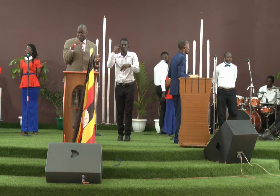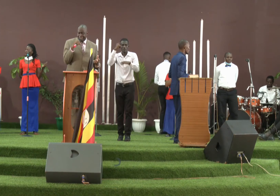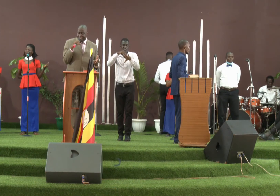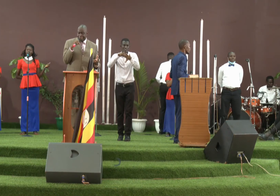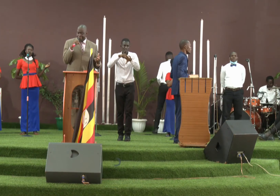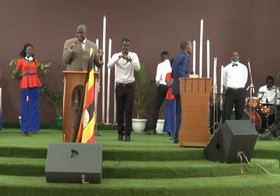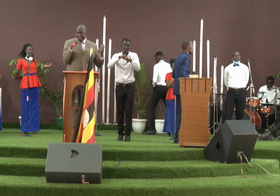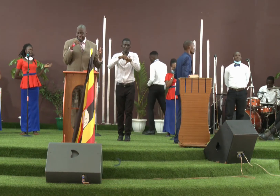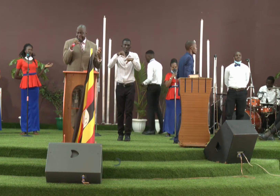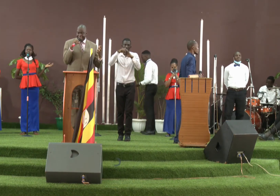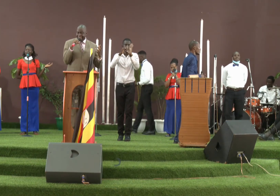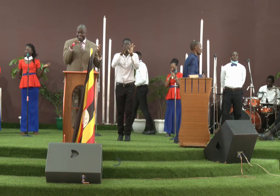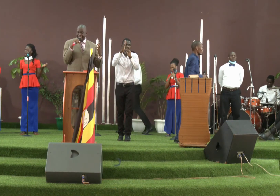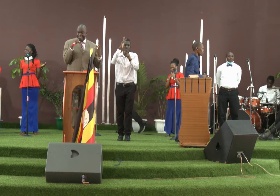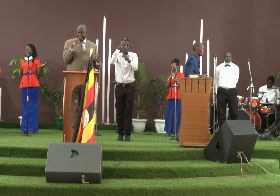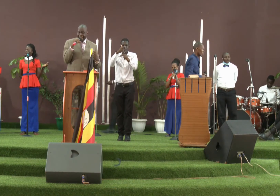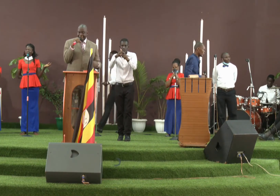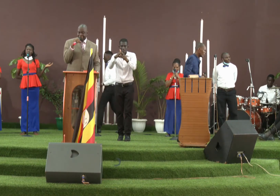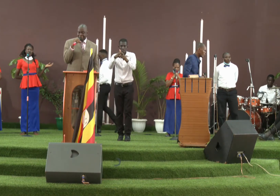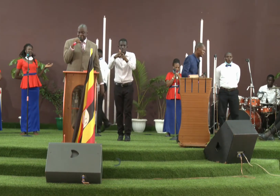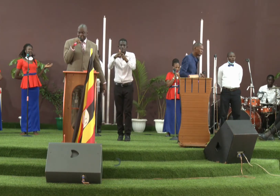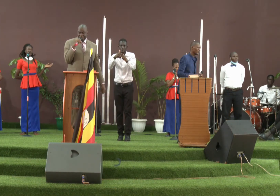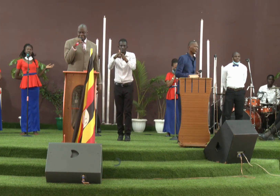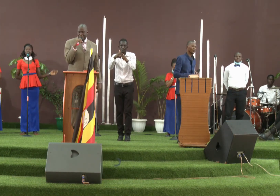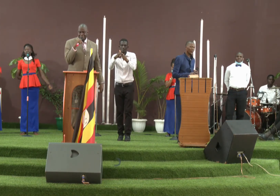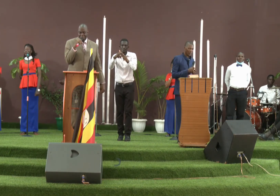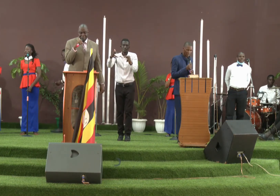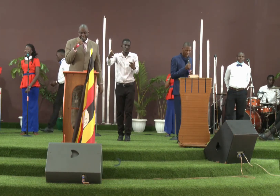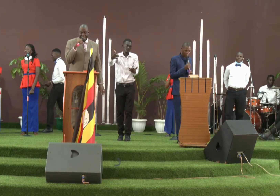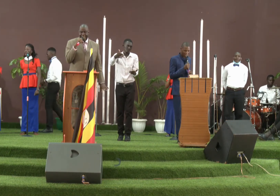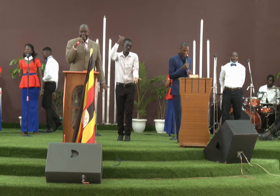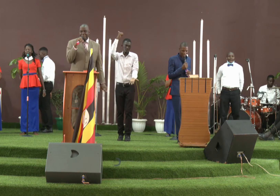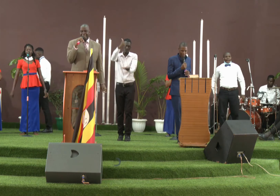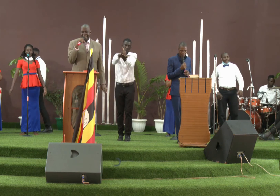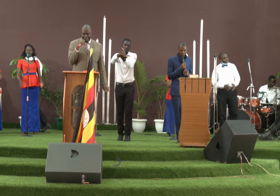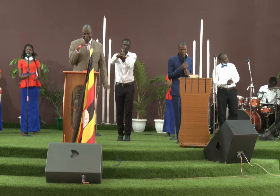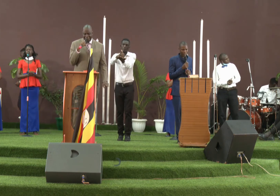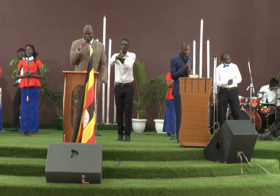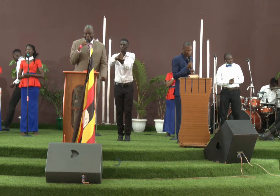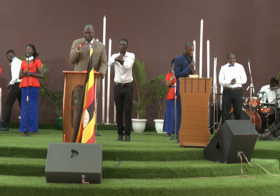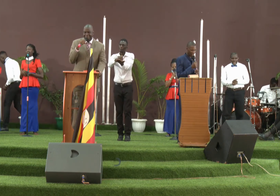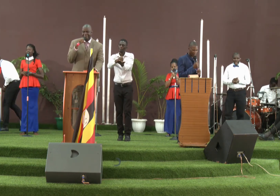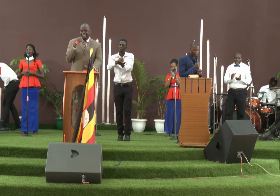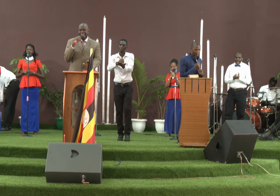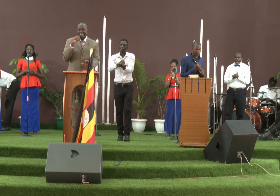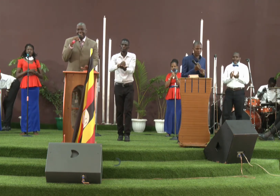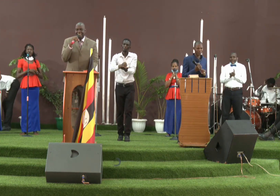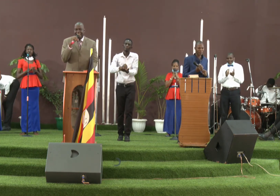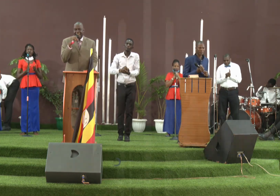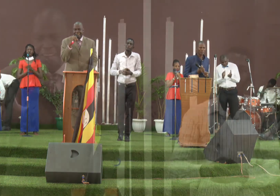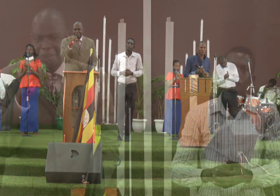kano mu linnya erya Yesu Kristo amiina. Amen.